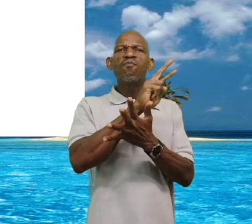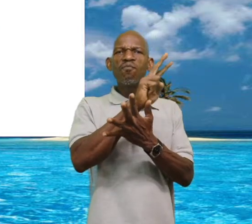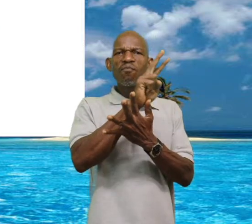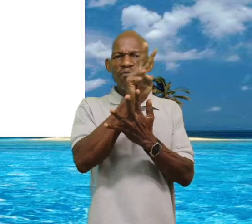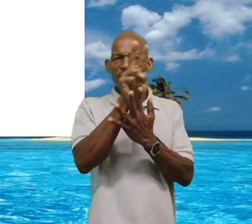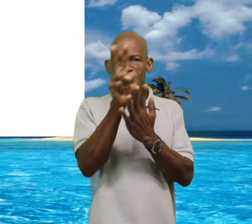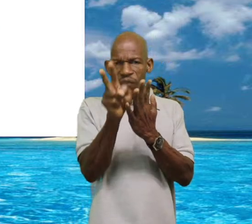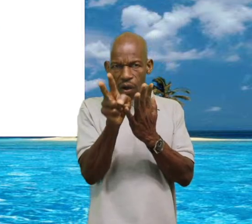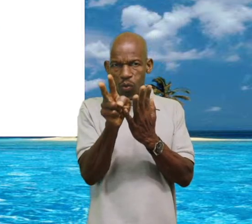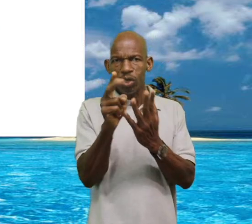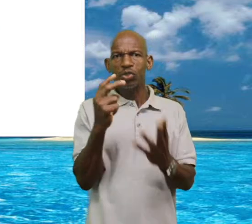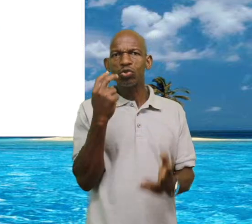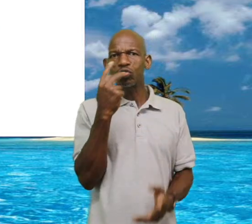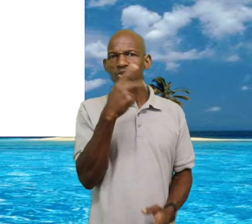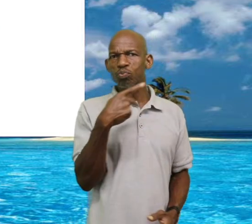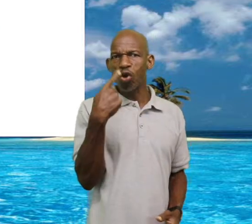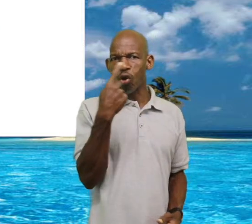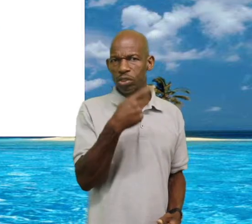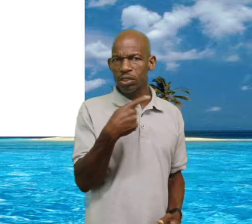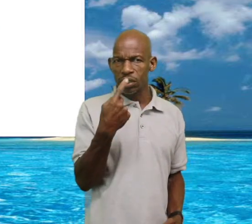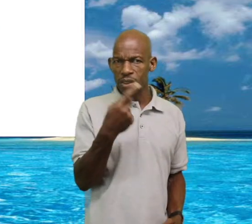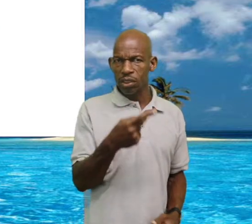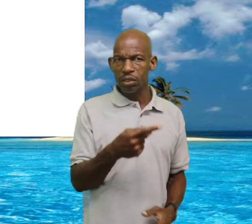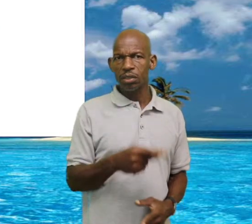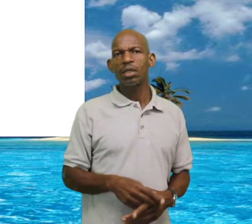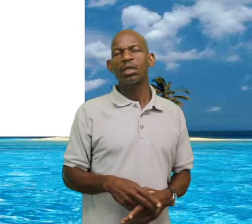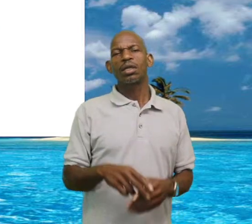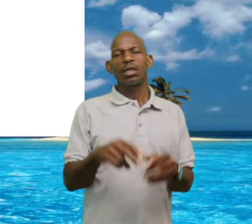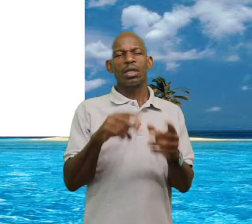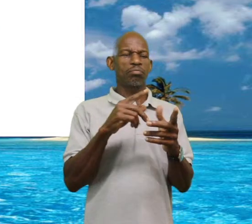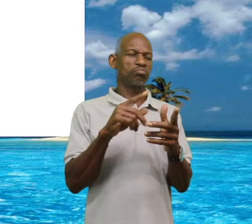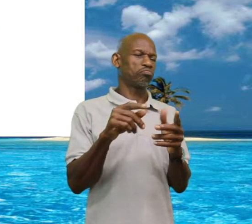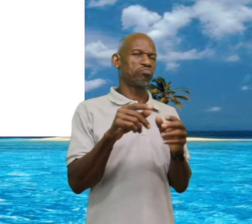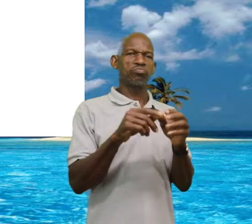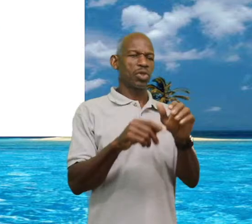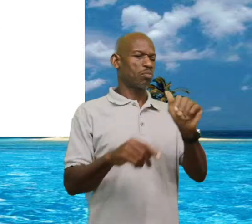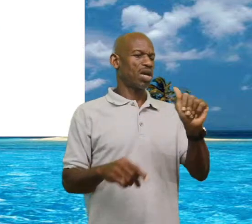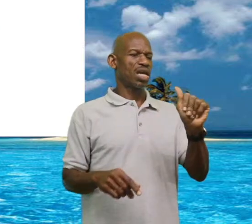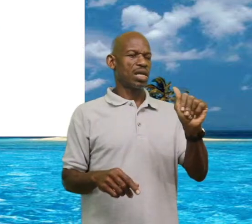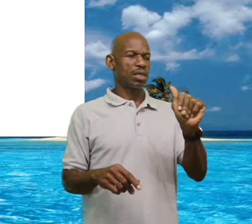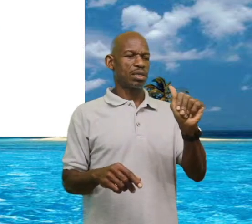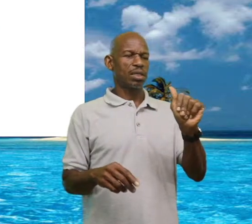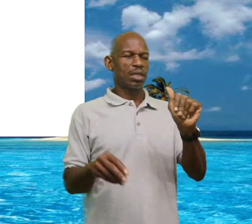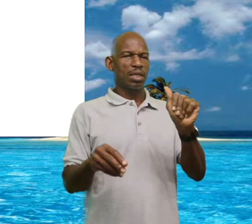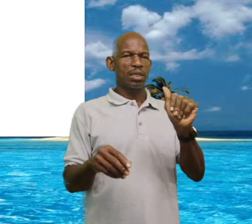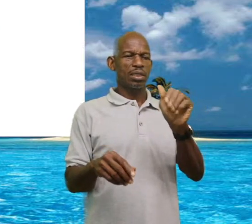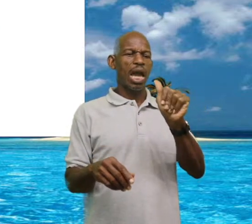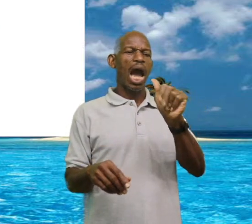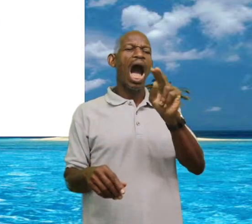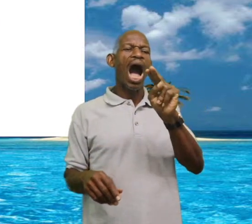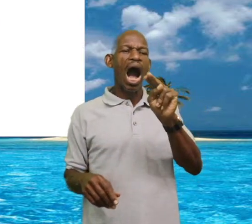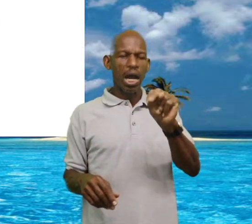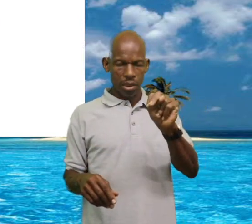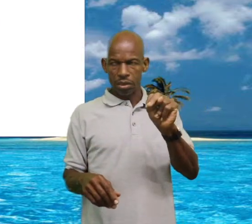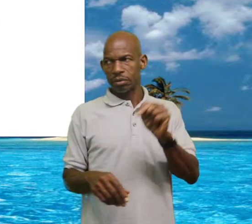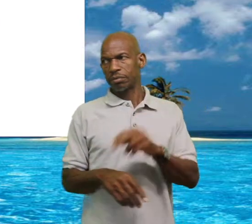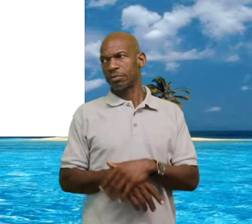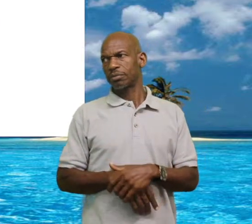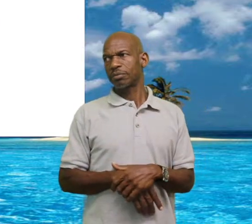So I don't want you to be confused. Now, even this word, you may say, first time I'm seeing this word, what is this word?